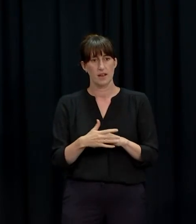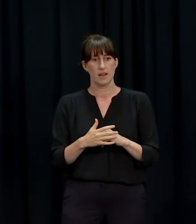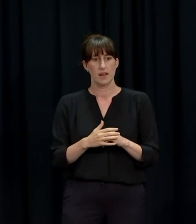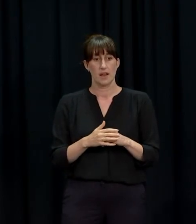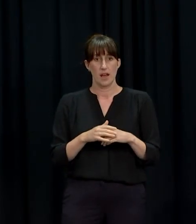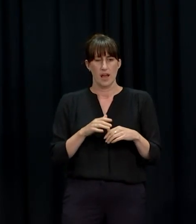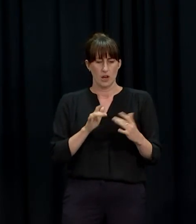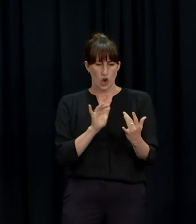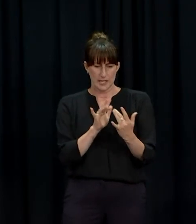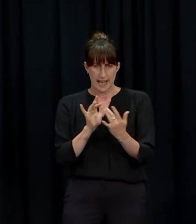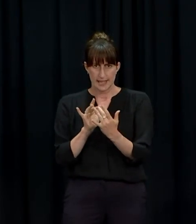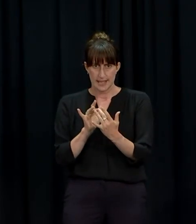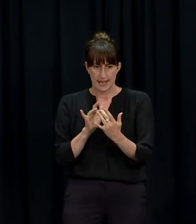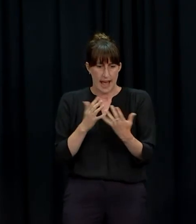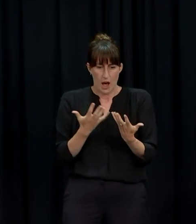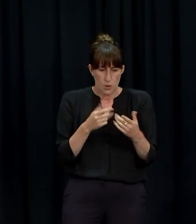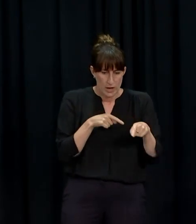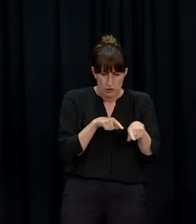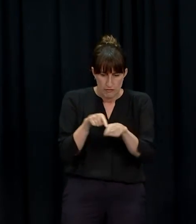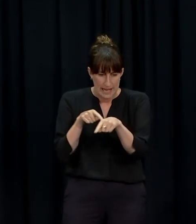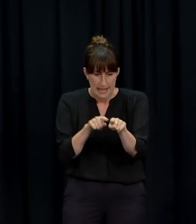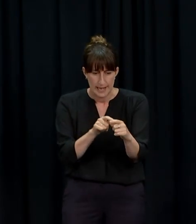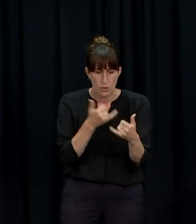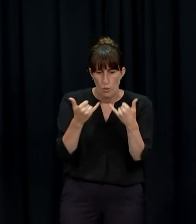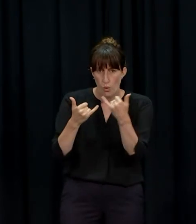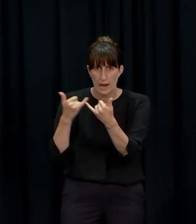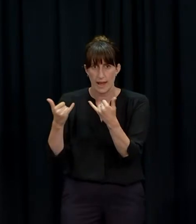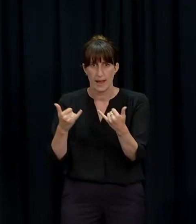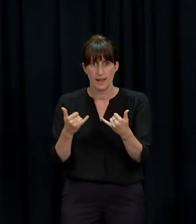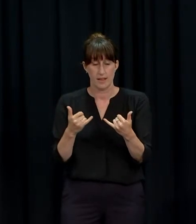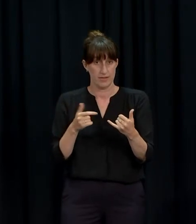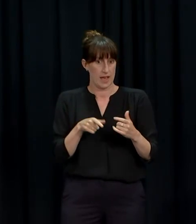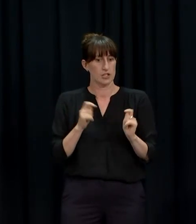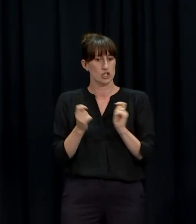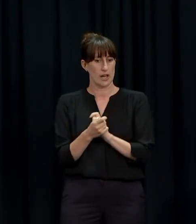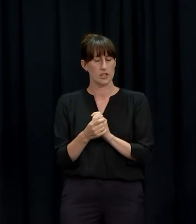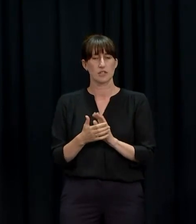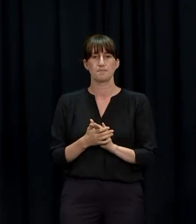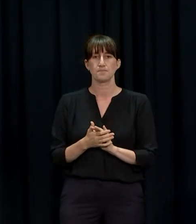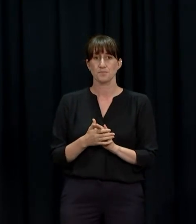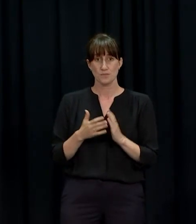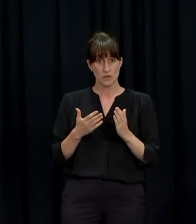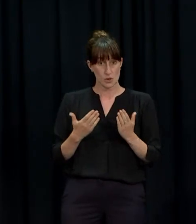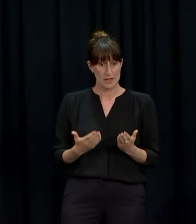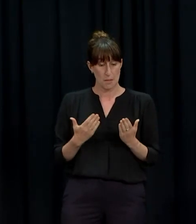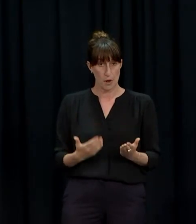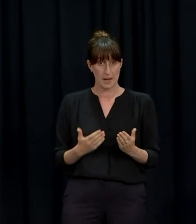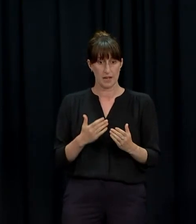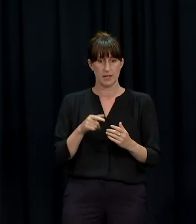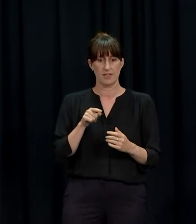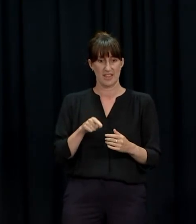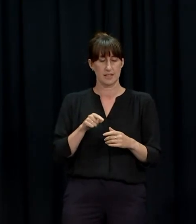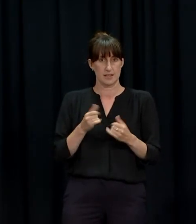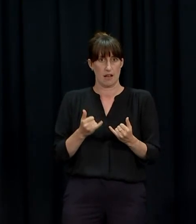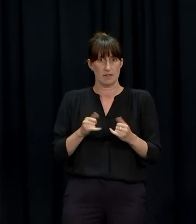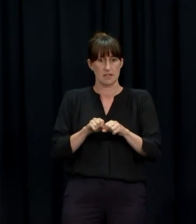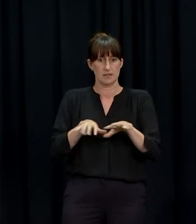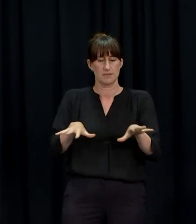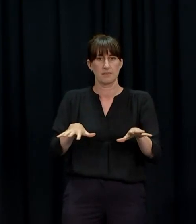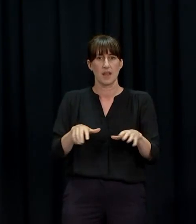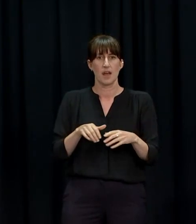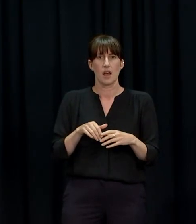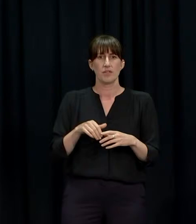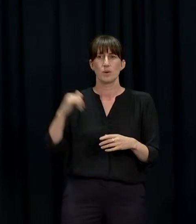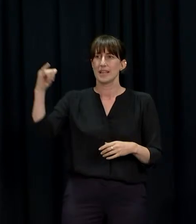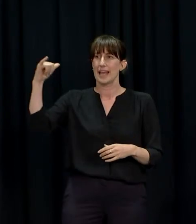phases. We've seen with this current cluster already, we've had a New Zealand worker and a kitchen worker at Somerset Village who attended that